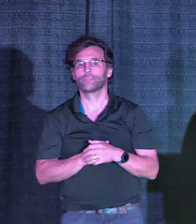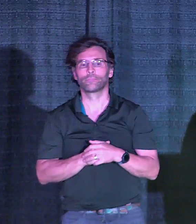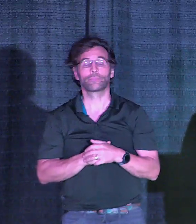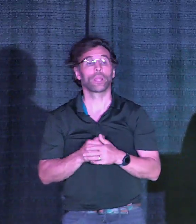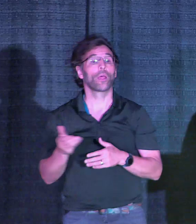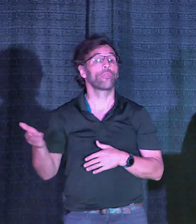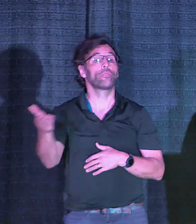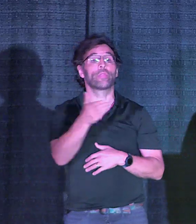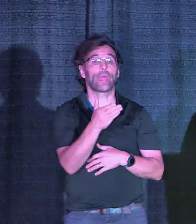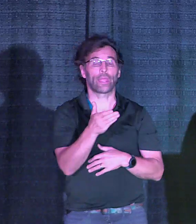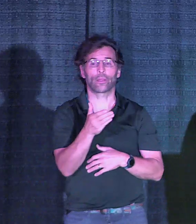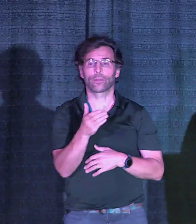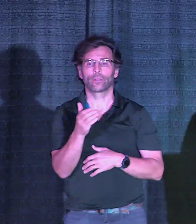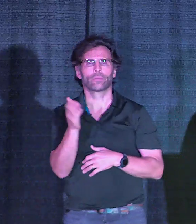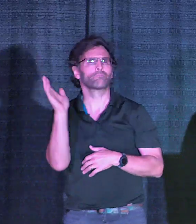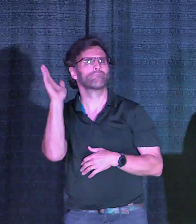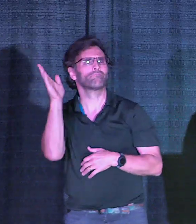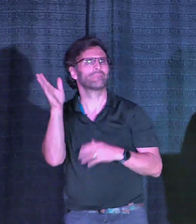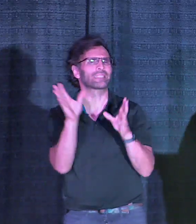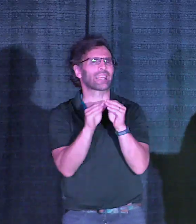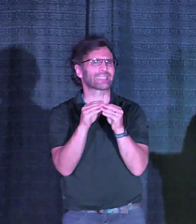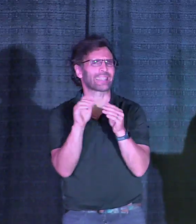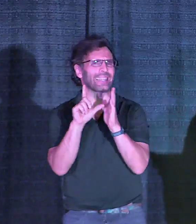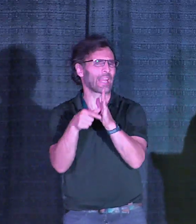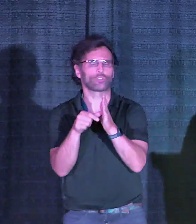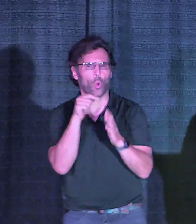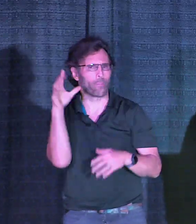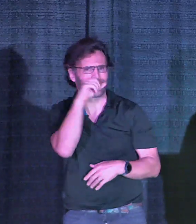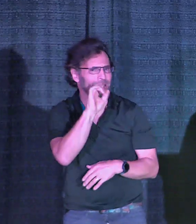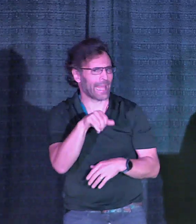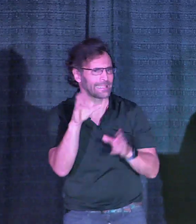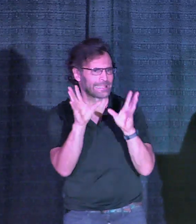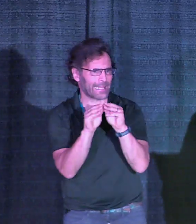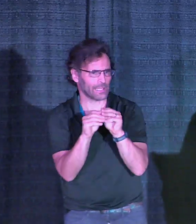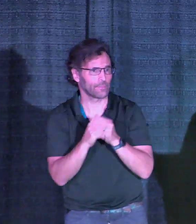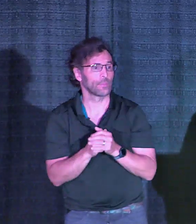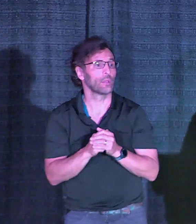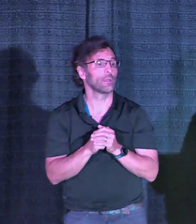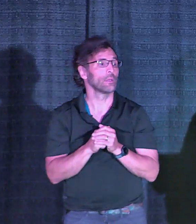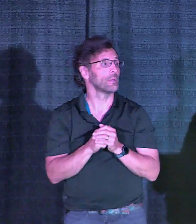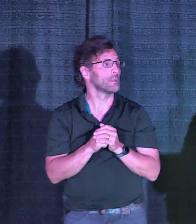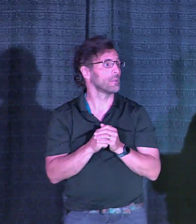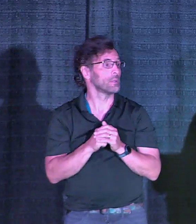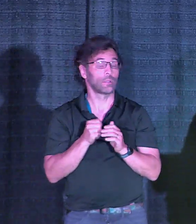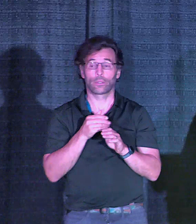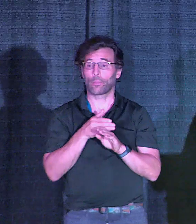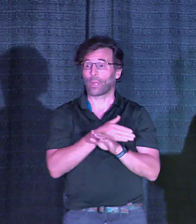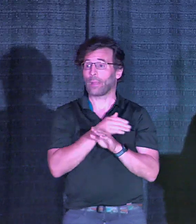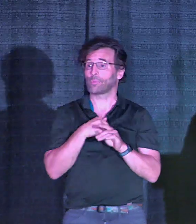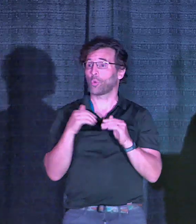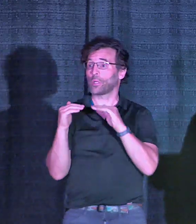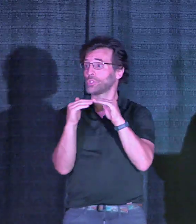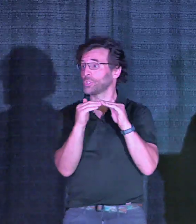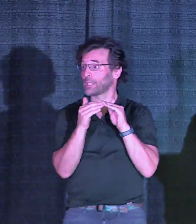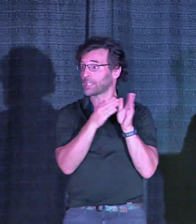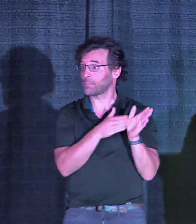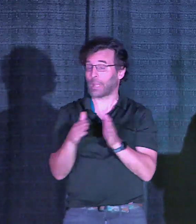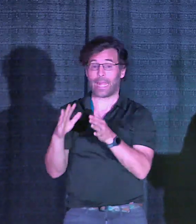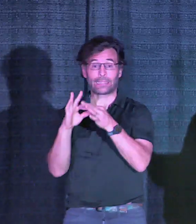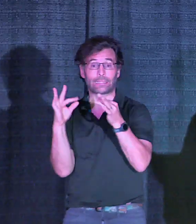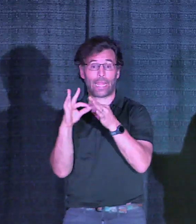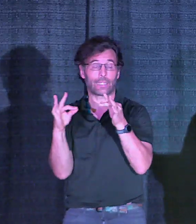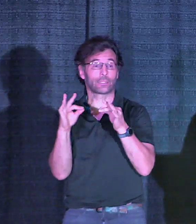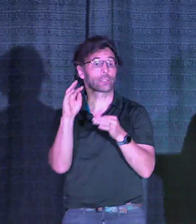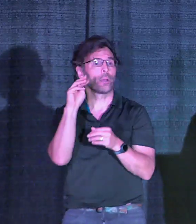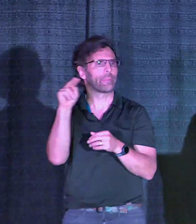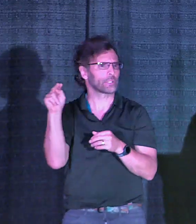And they are presenting a session later in the day, not to be missed. As the preamble to our justice plan states, Minnesota